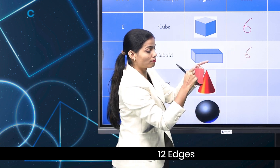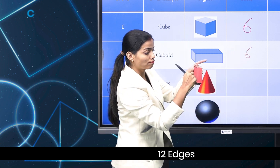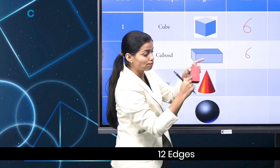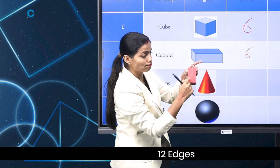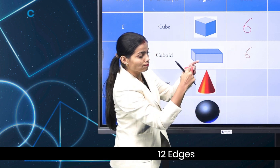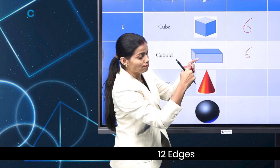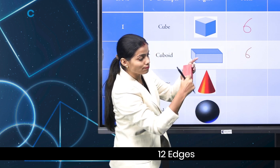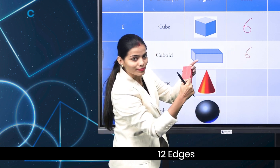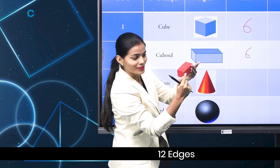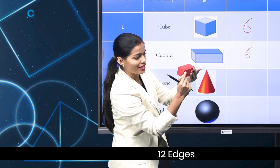12 edges,